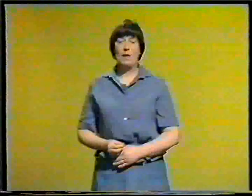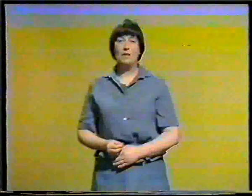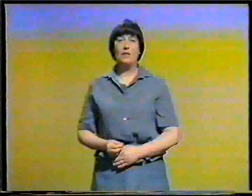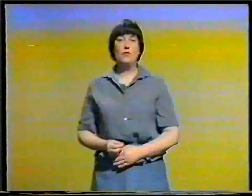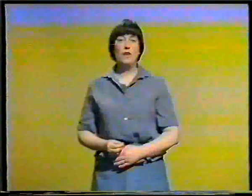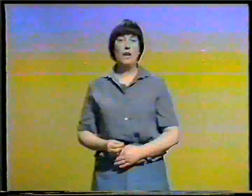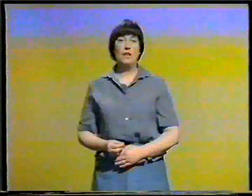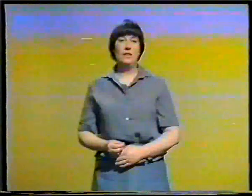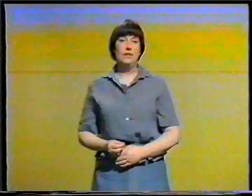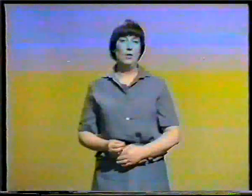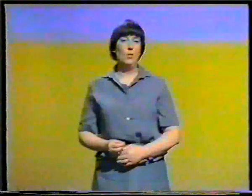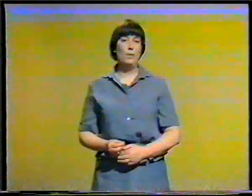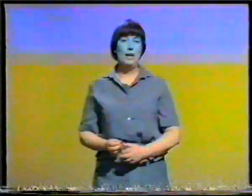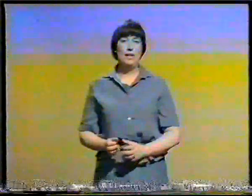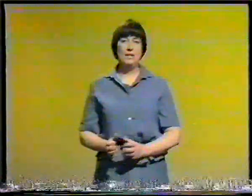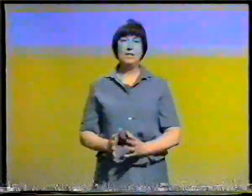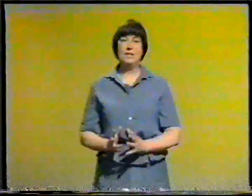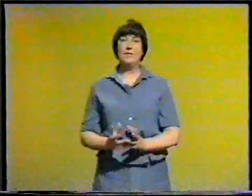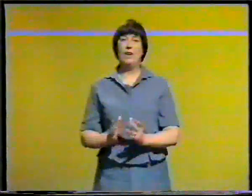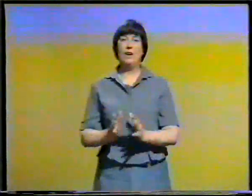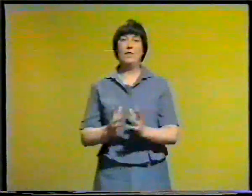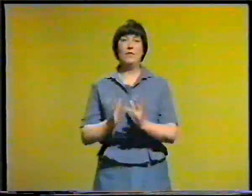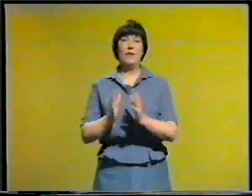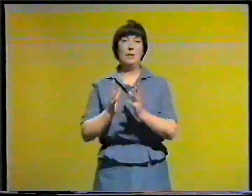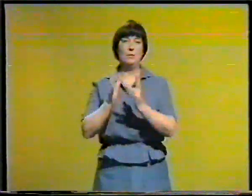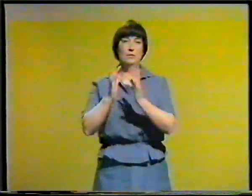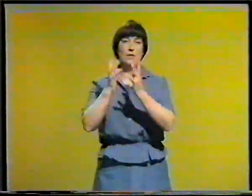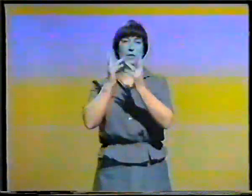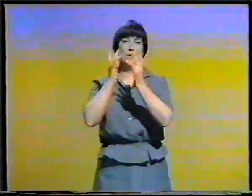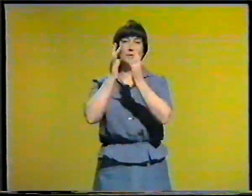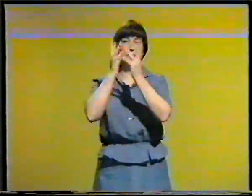Now fire, or blaze, this is the fire that the fireman puts out.